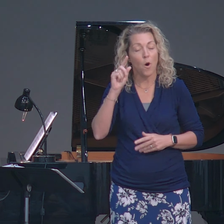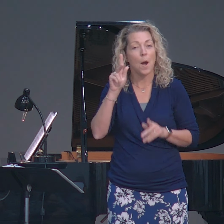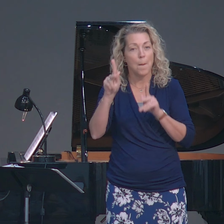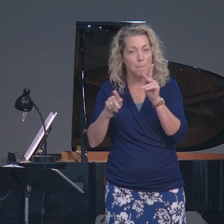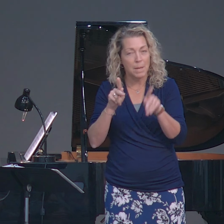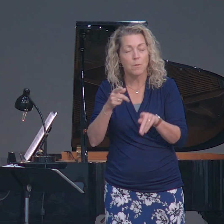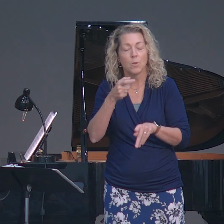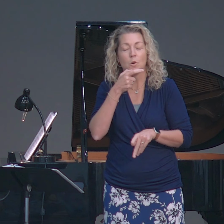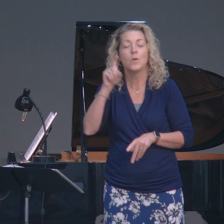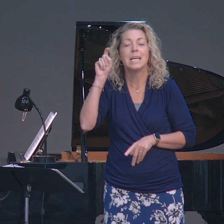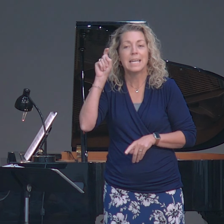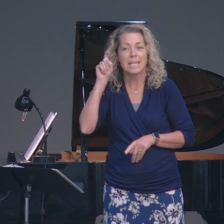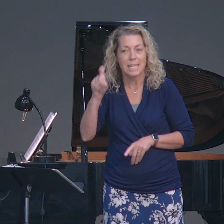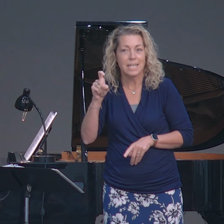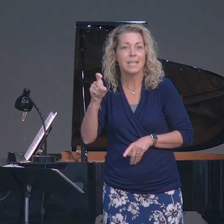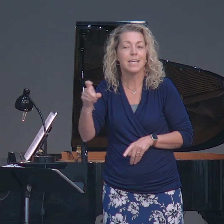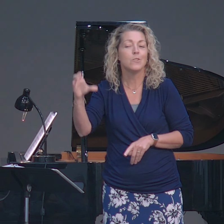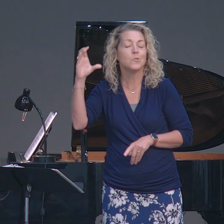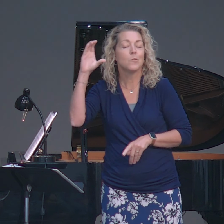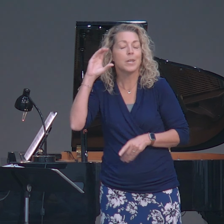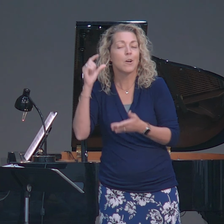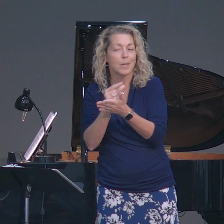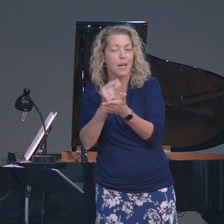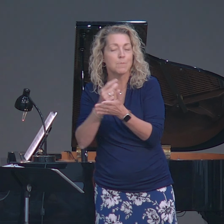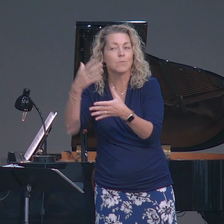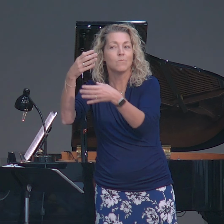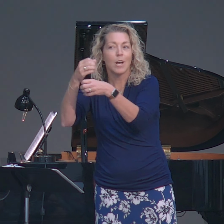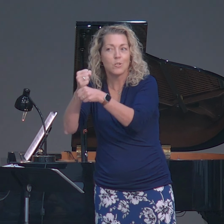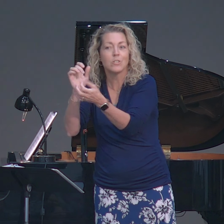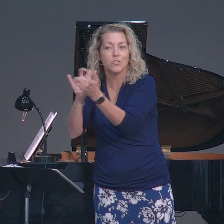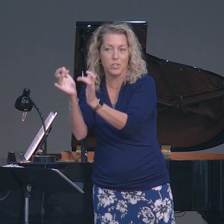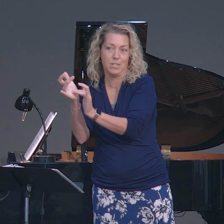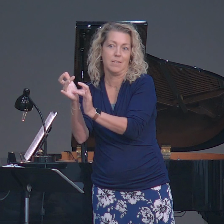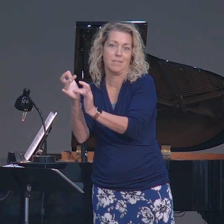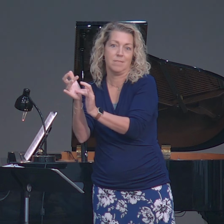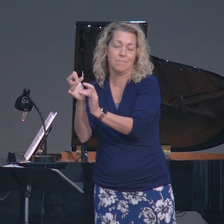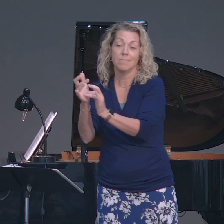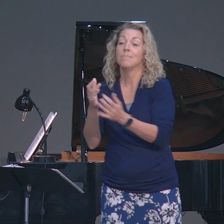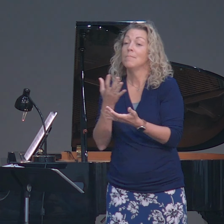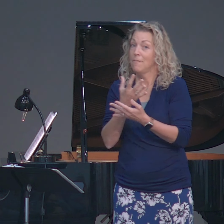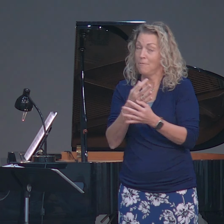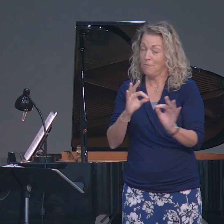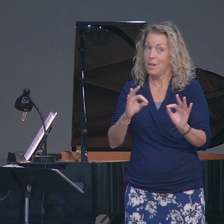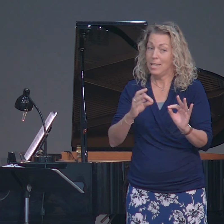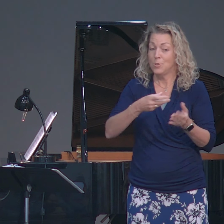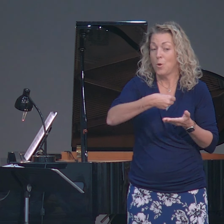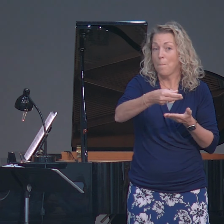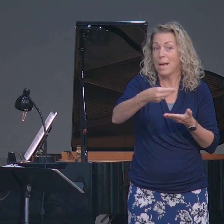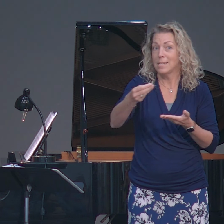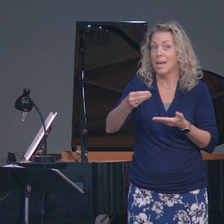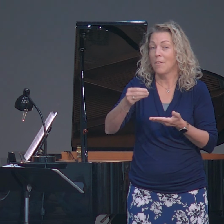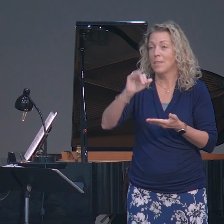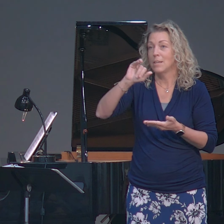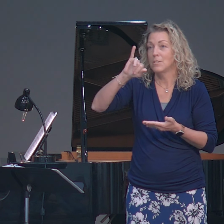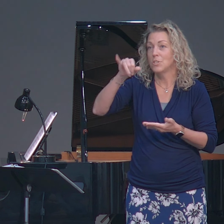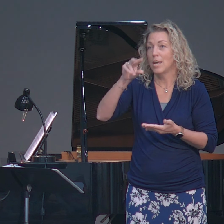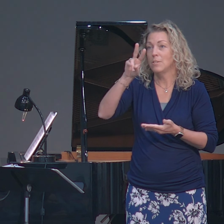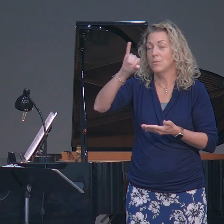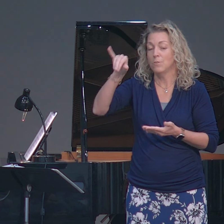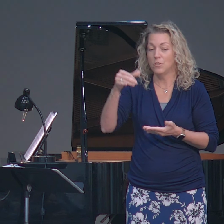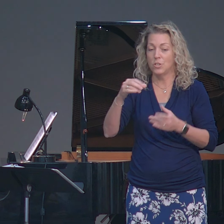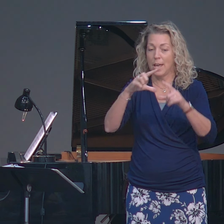to hear the gospel and put their trust in Jesus. Feel free to use the J2J business cards in the foyer for this. Take as